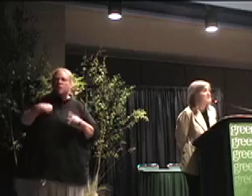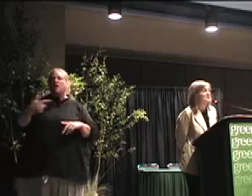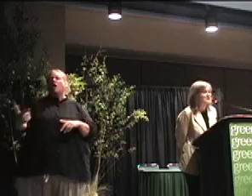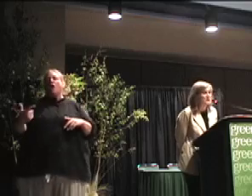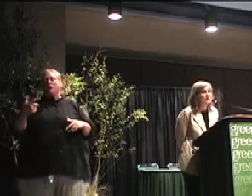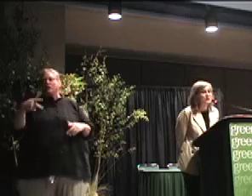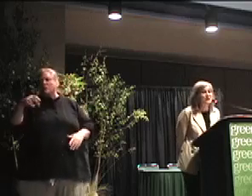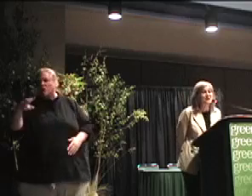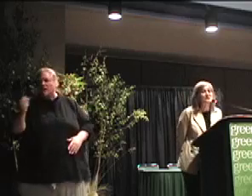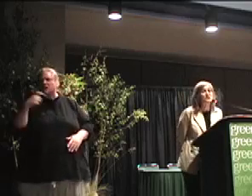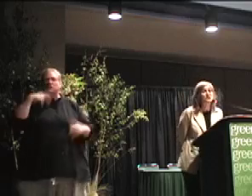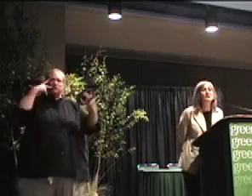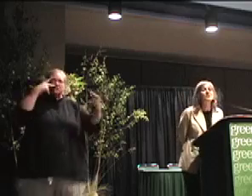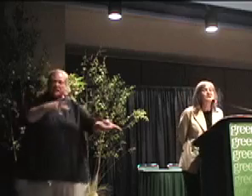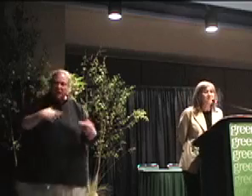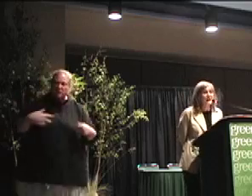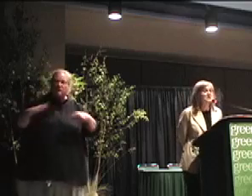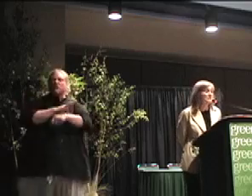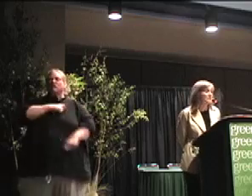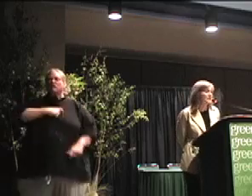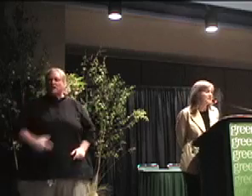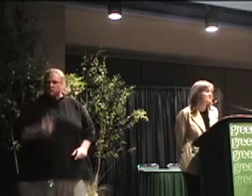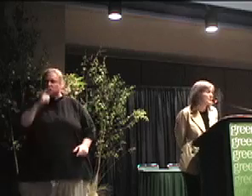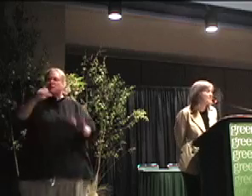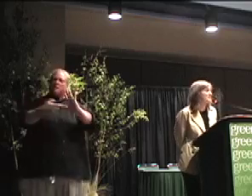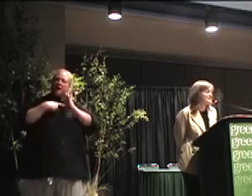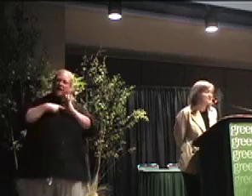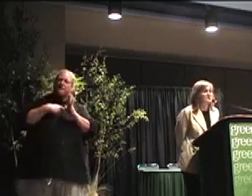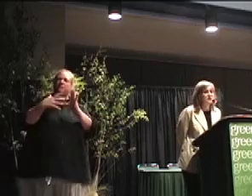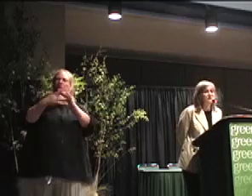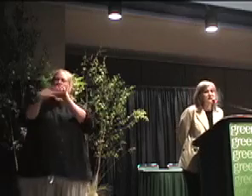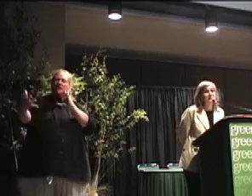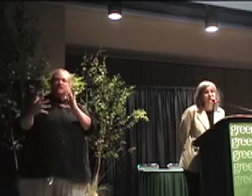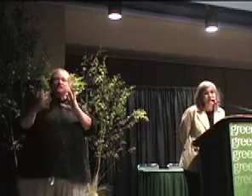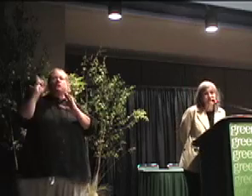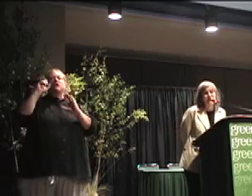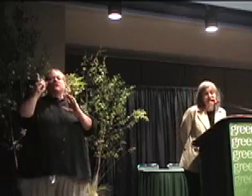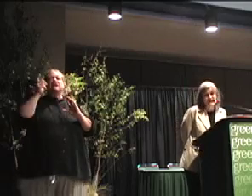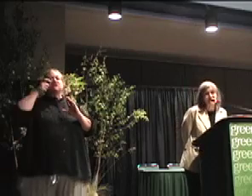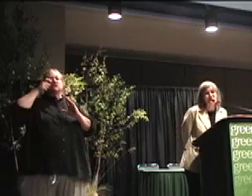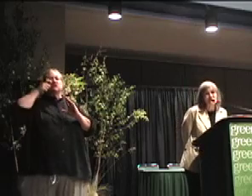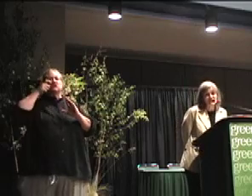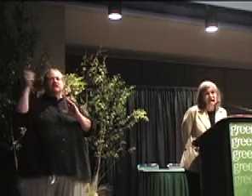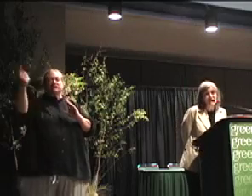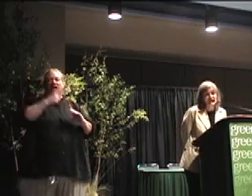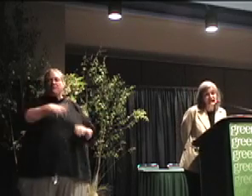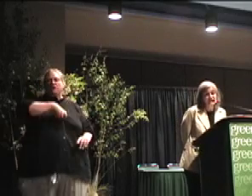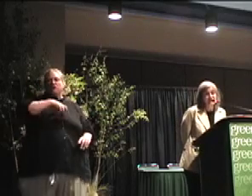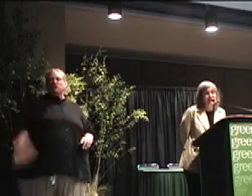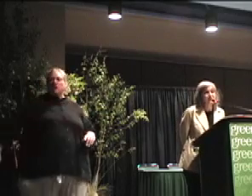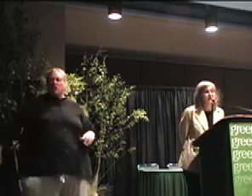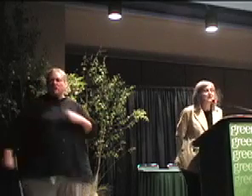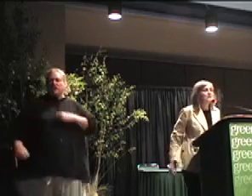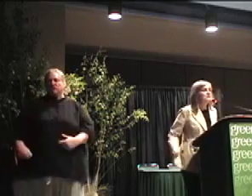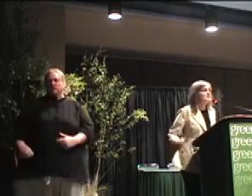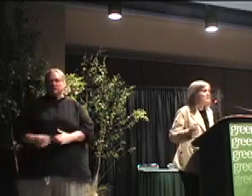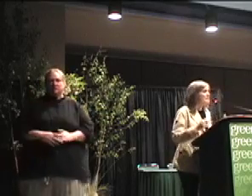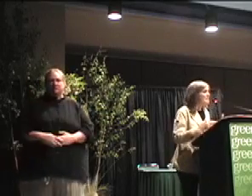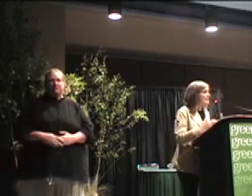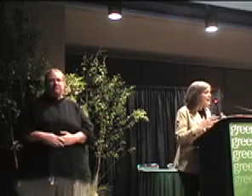see that. You see we're fully credentialed. We demand to be released. Whereupon the Secret Service came and ripped the credentials from around our necks. Wow.